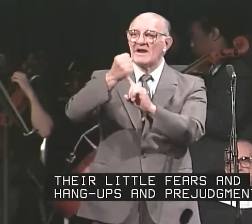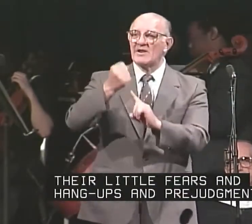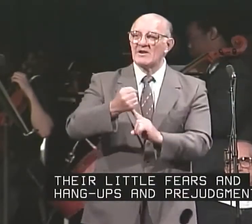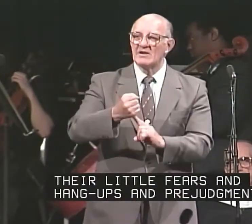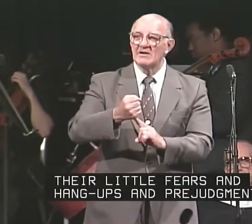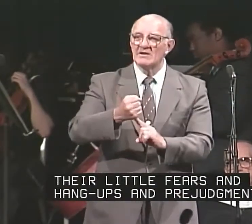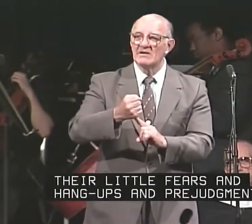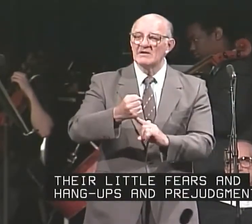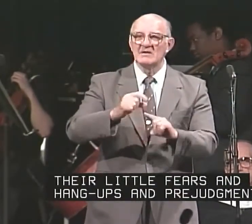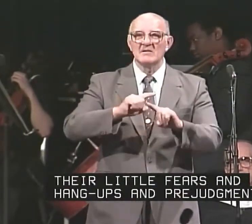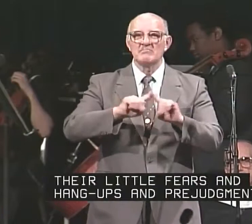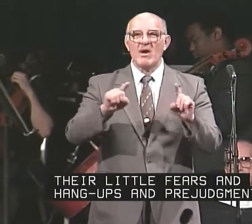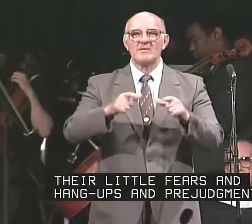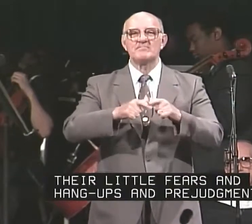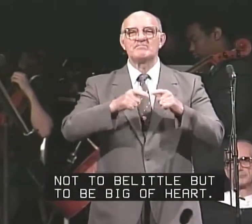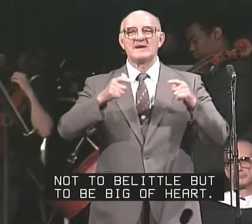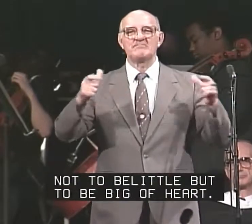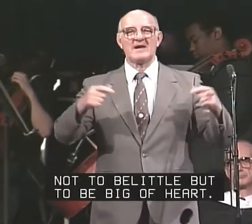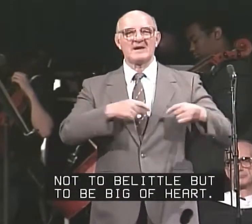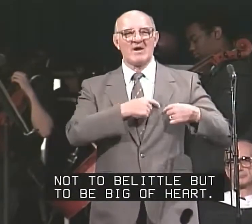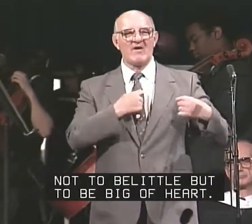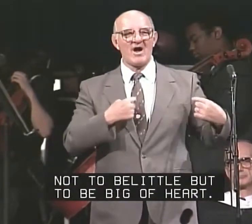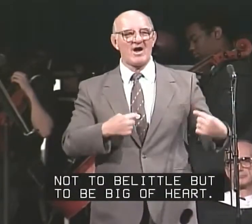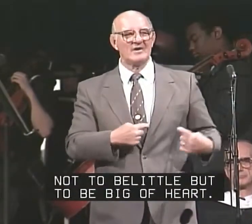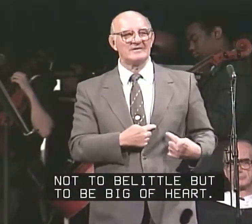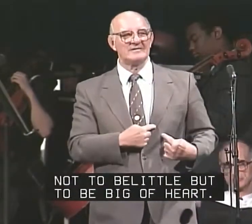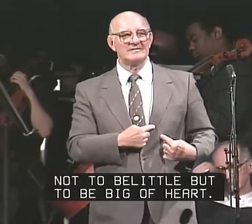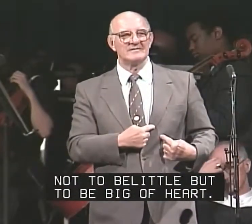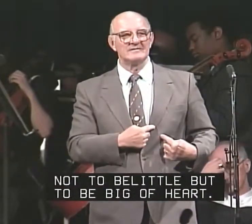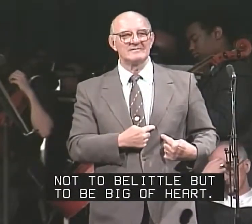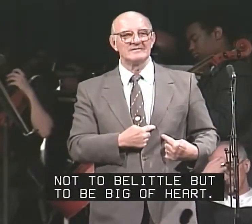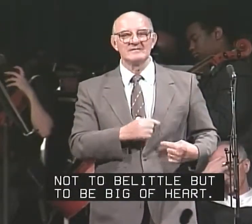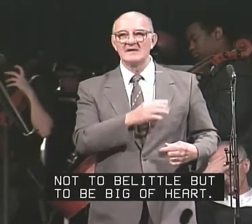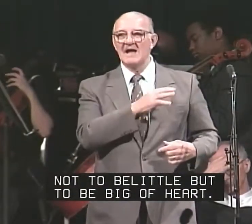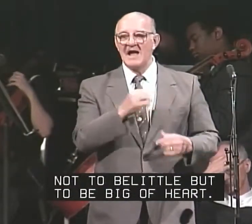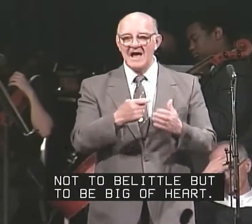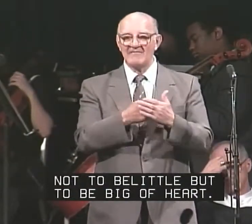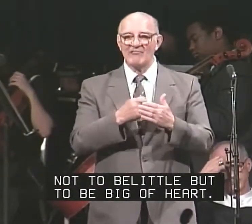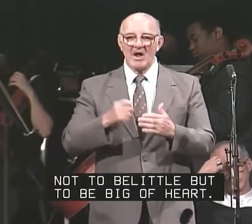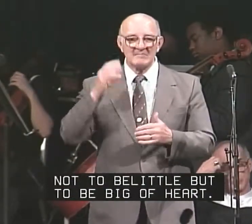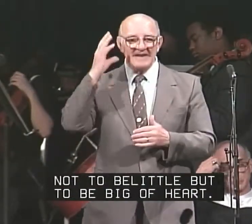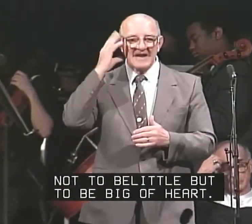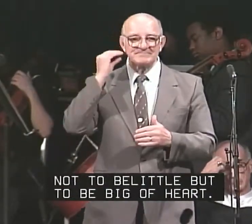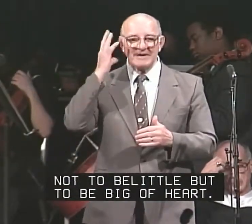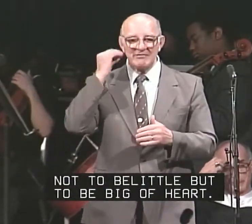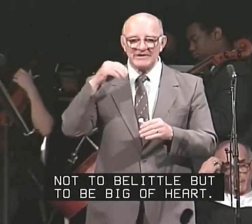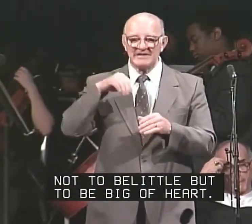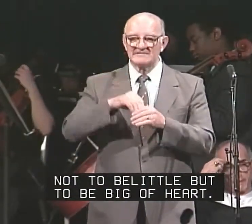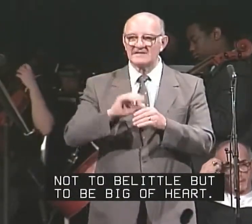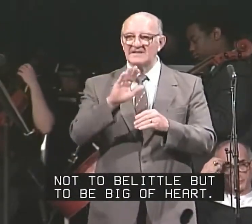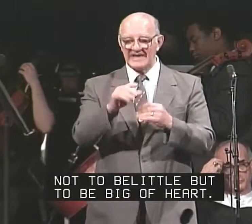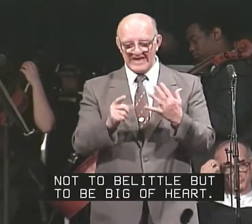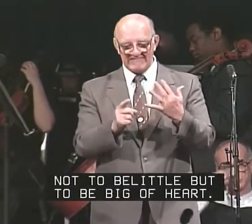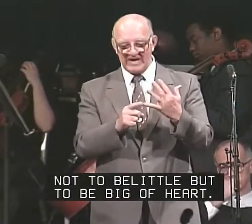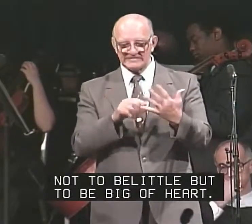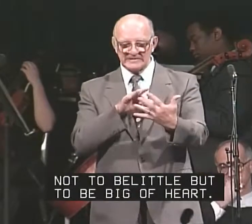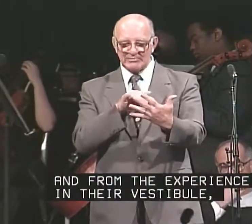little, but be big of heart. And from the experience in the